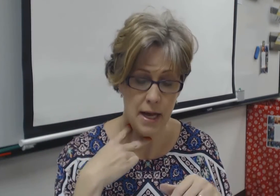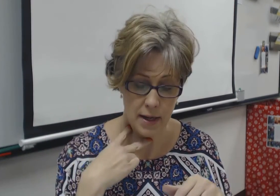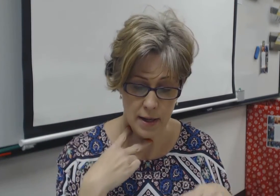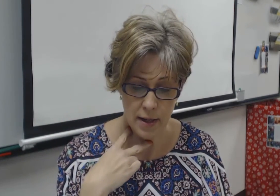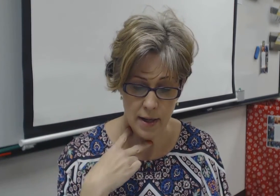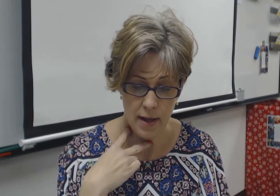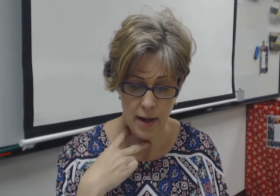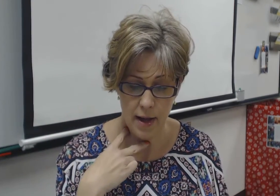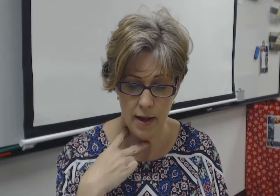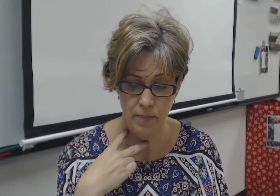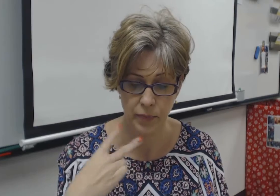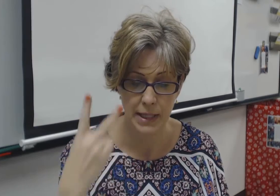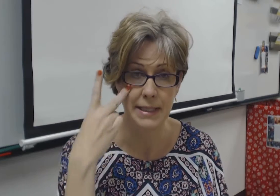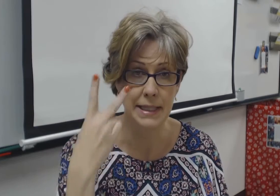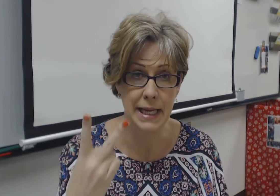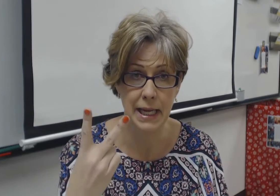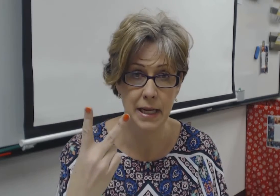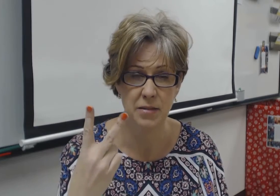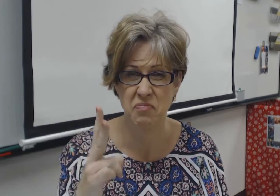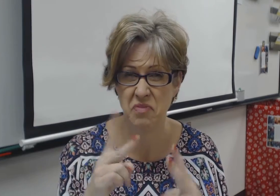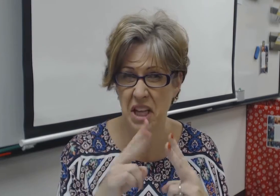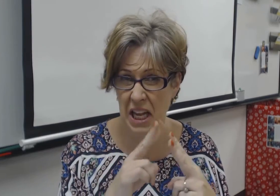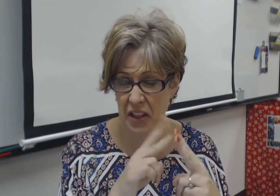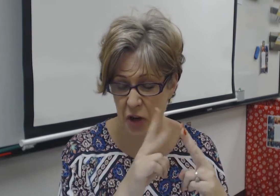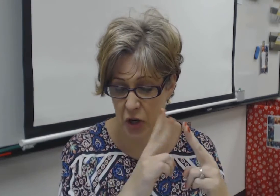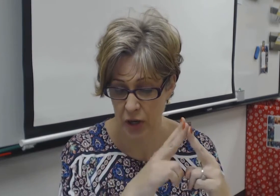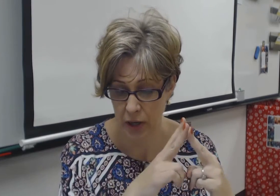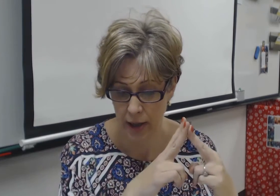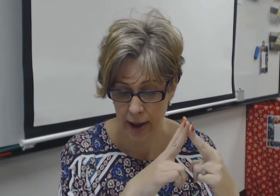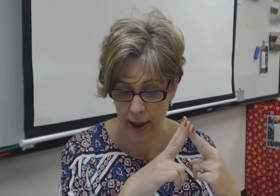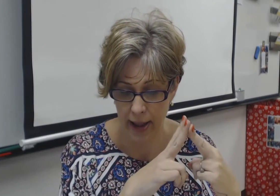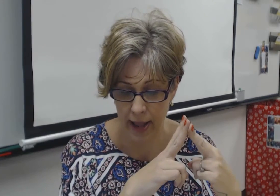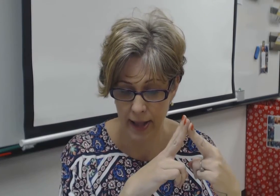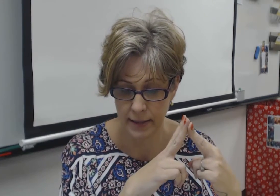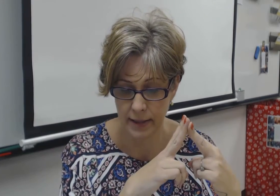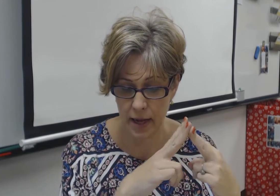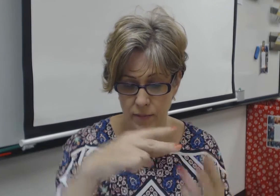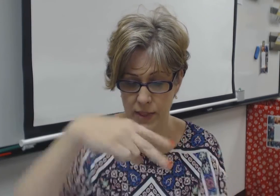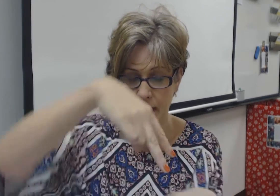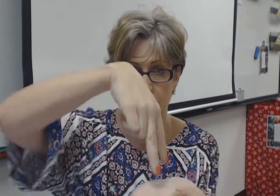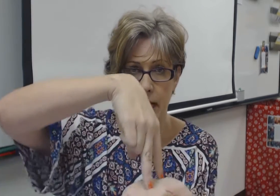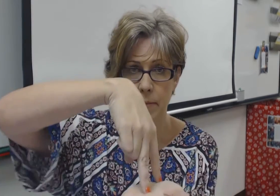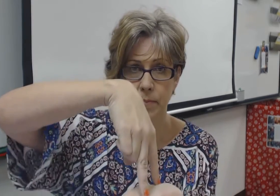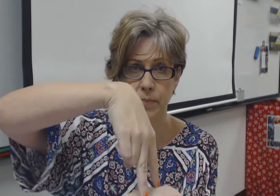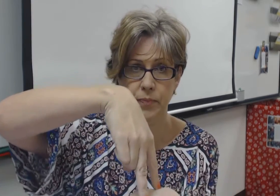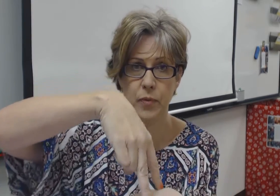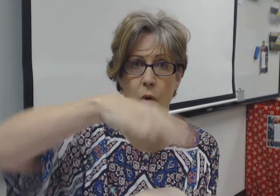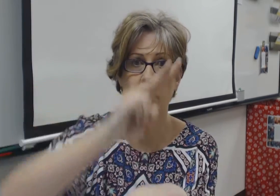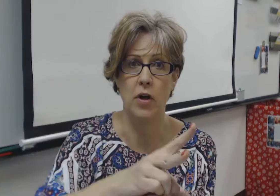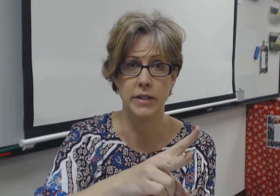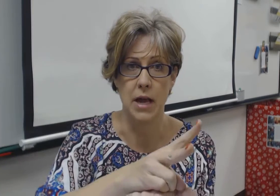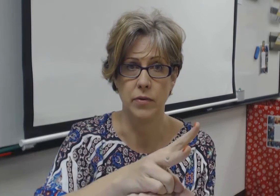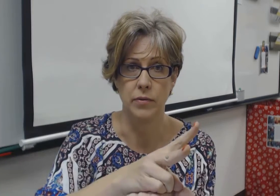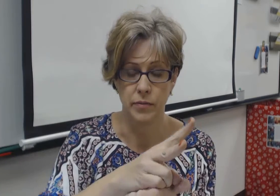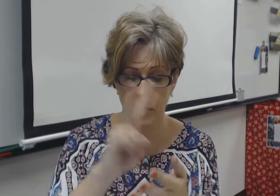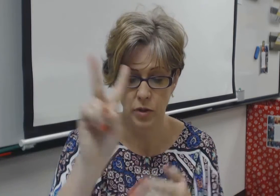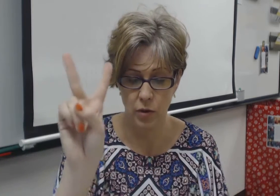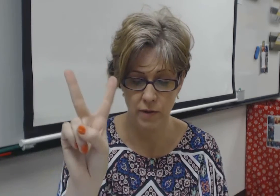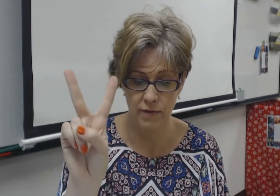stuck, C, either, and stand up or fall down. So the